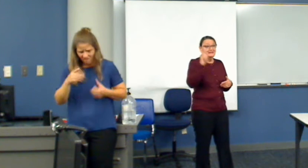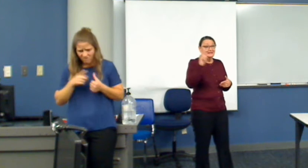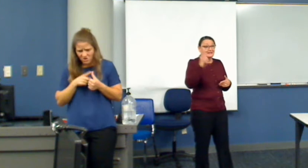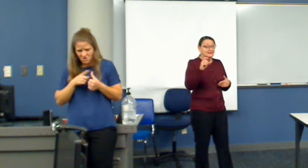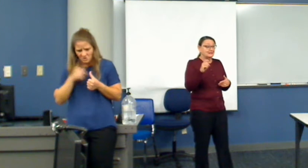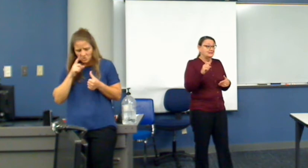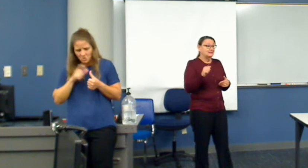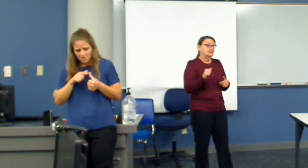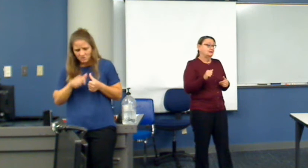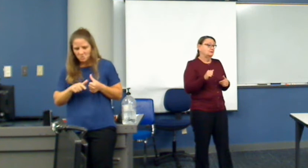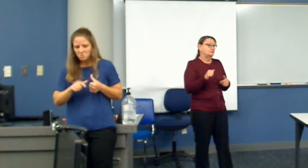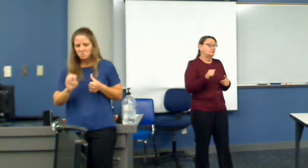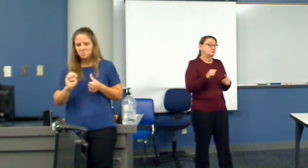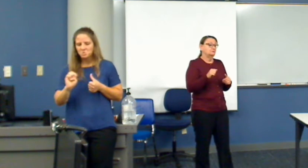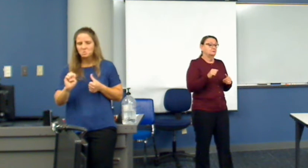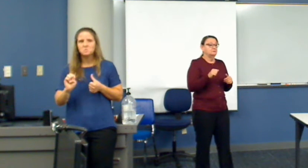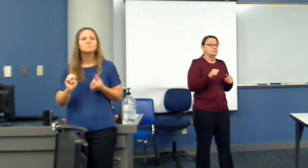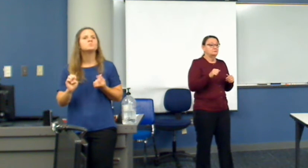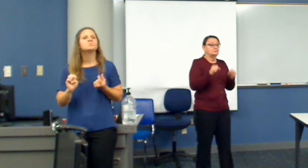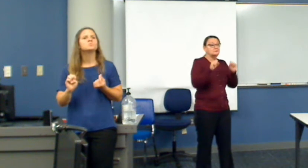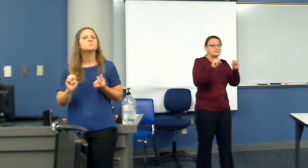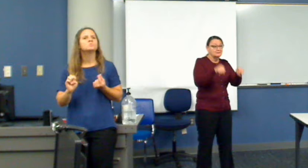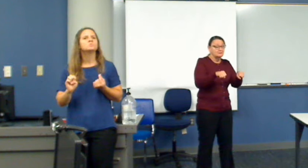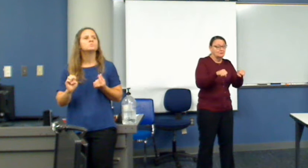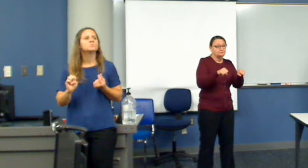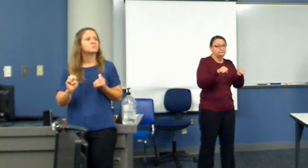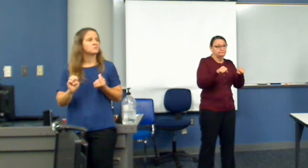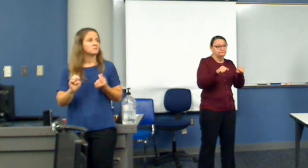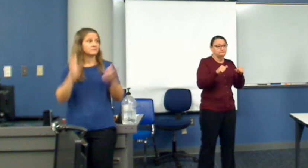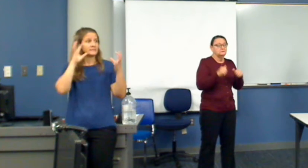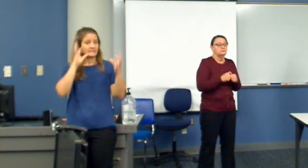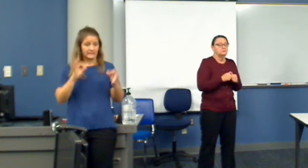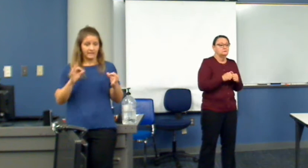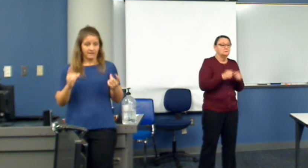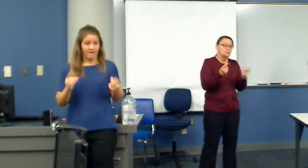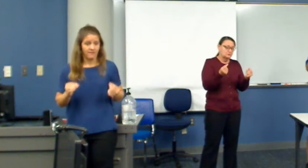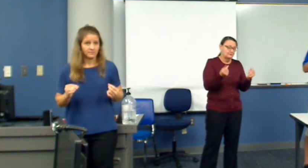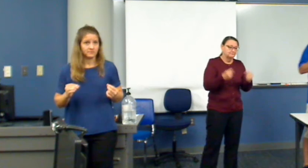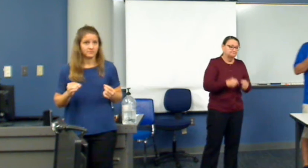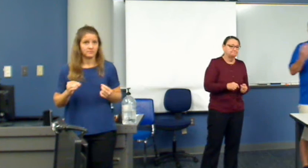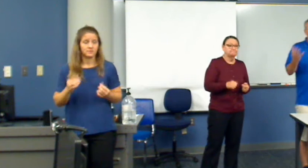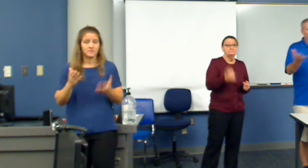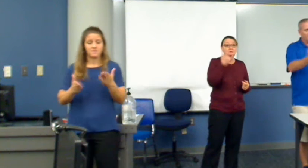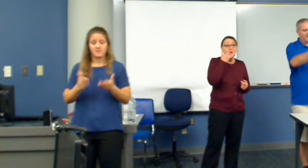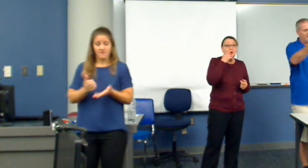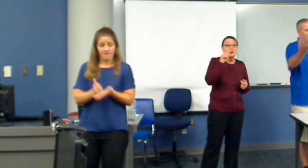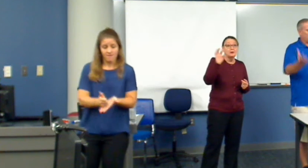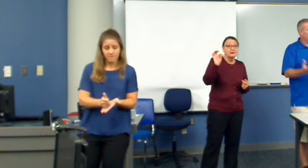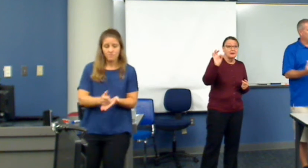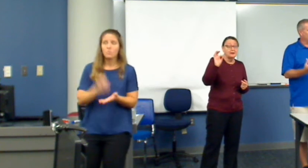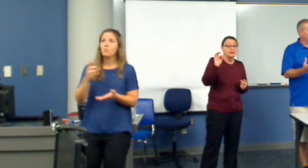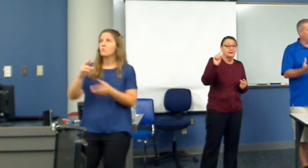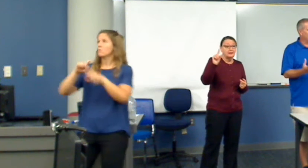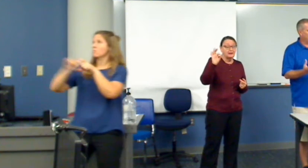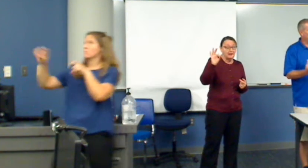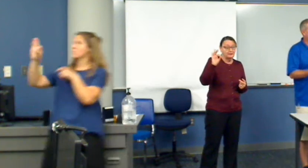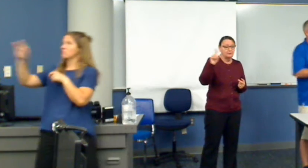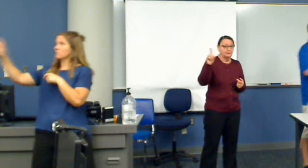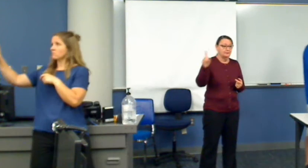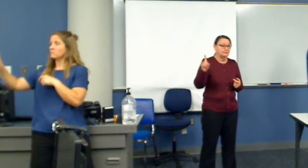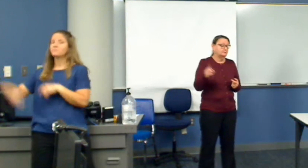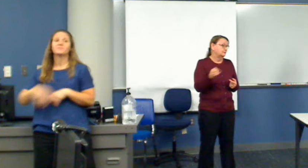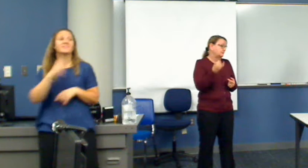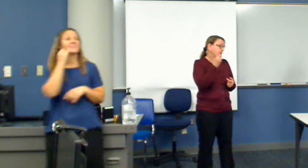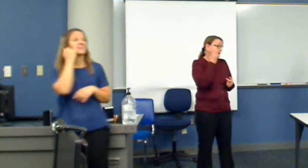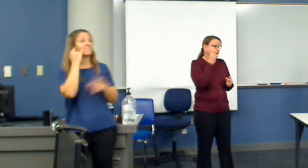Again, it could be calling 911, it could be helping the victims. If we were in a classroom like this,